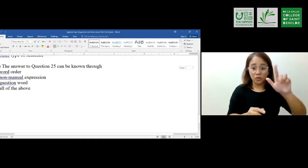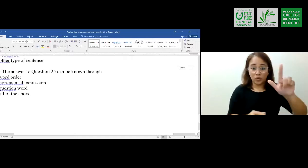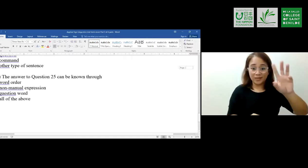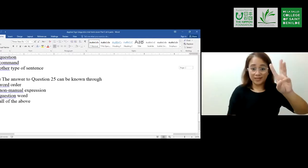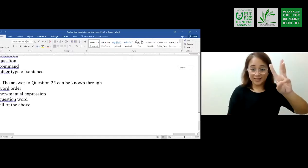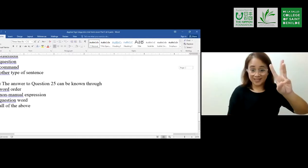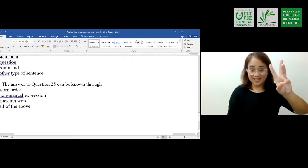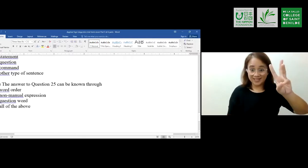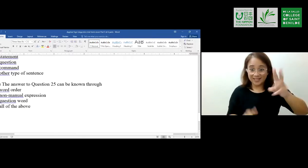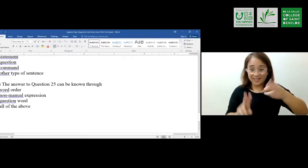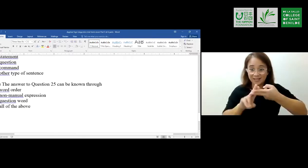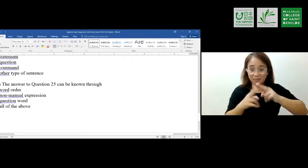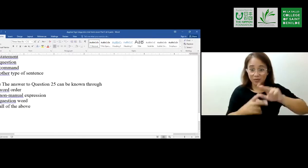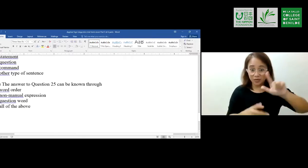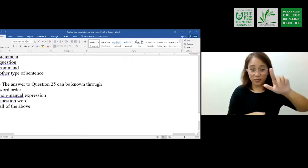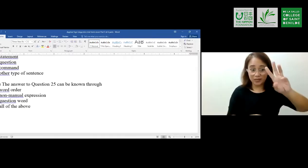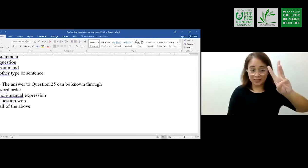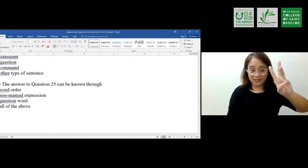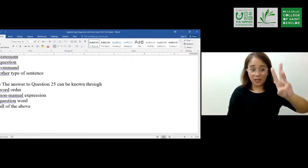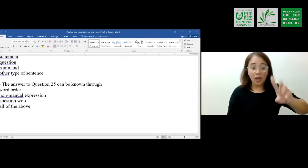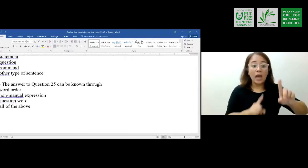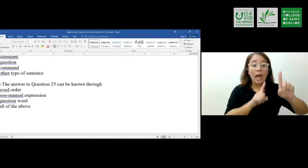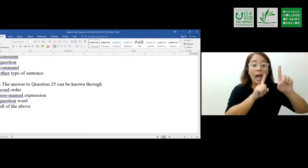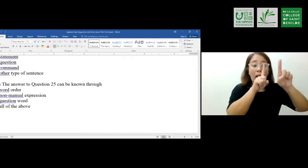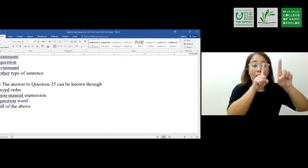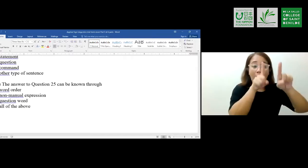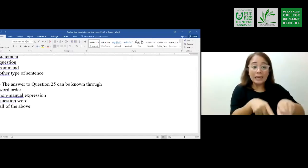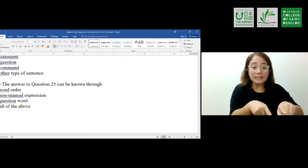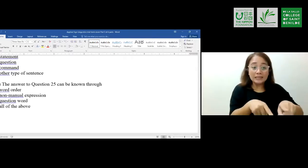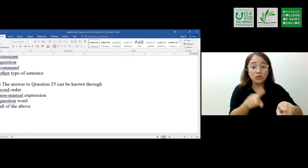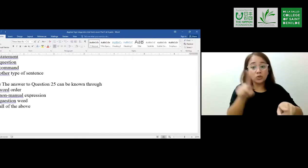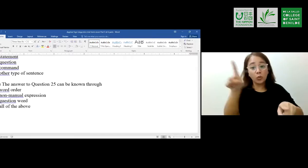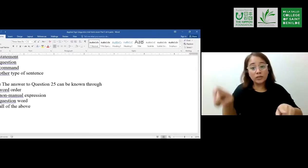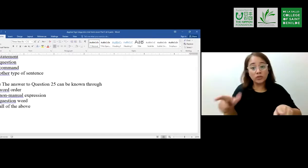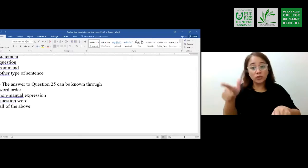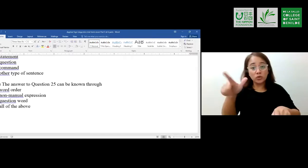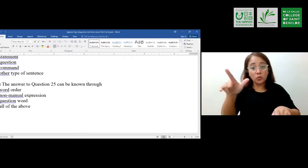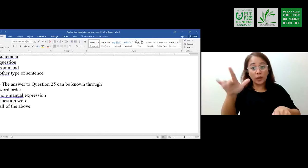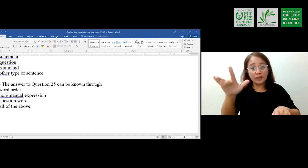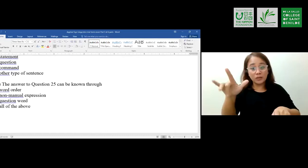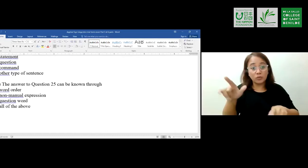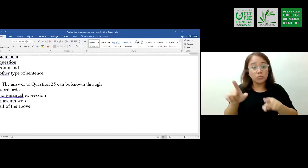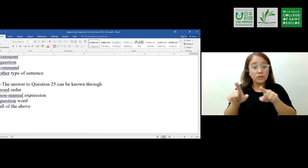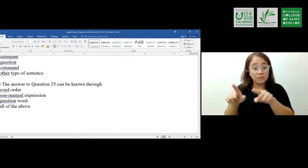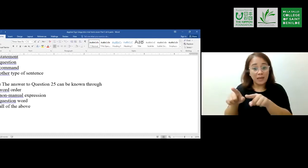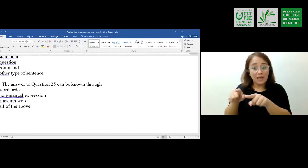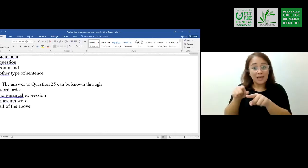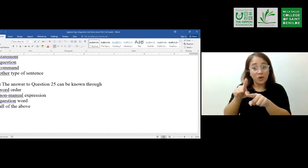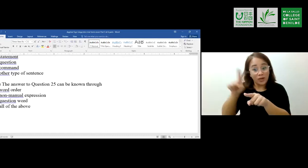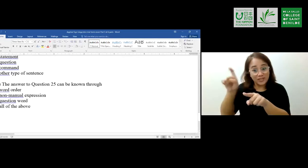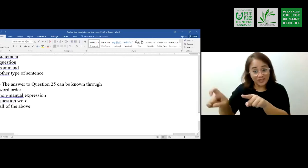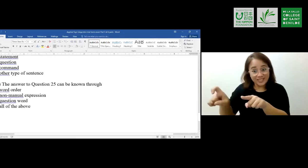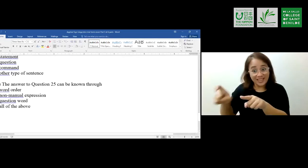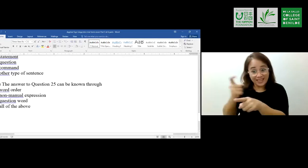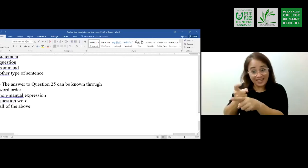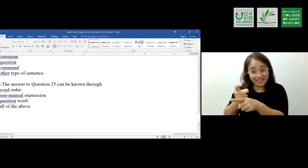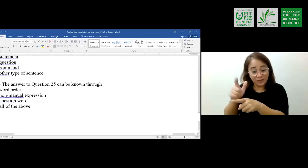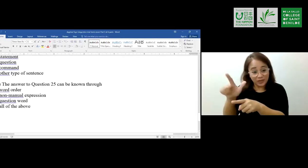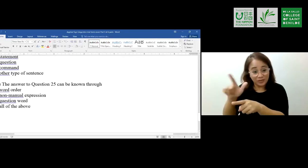The answer to question 25, the fact that it is a question, can be known through A,